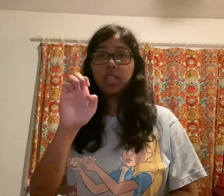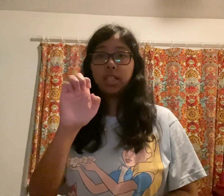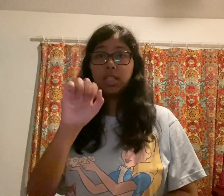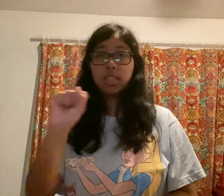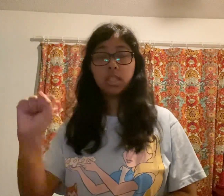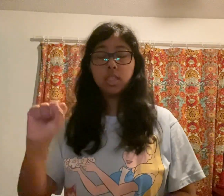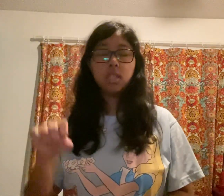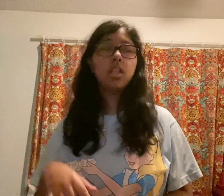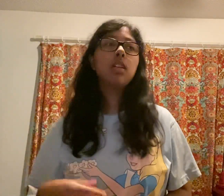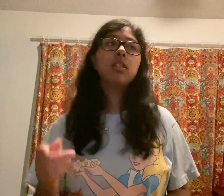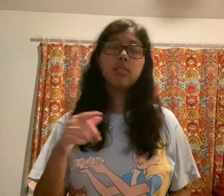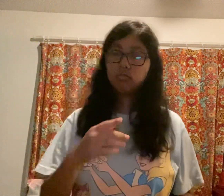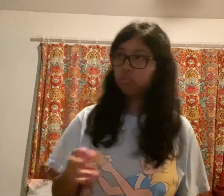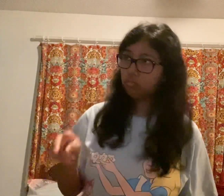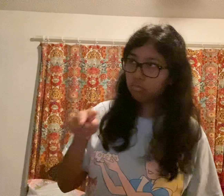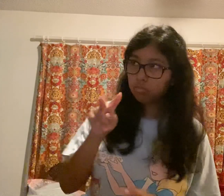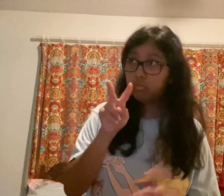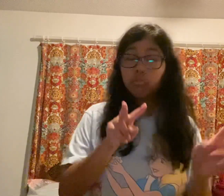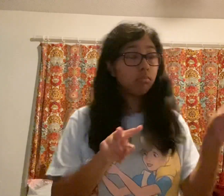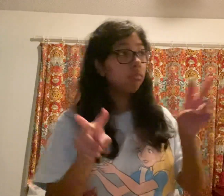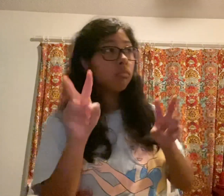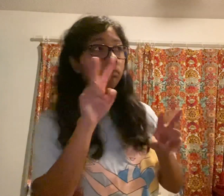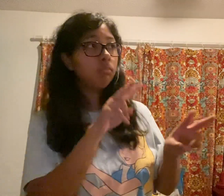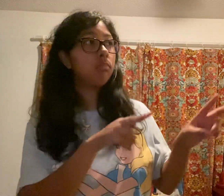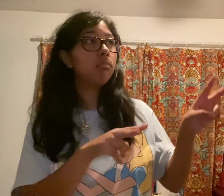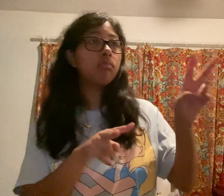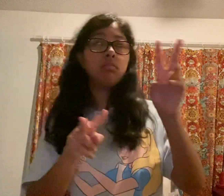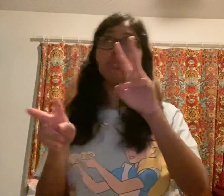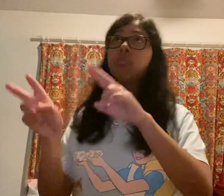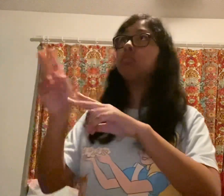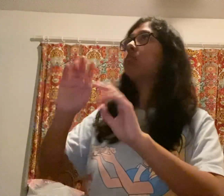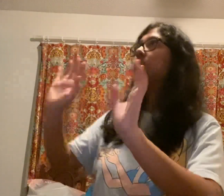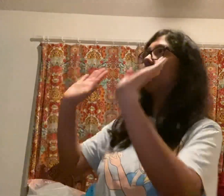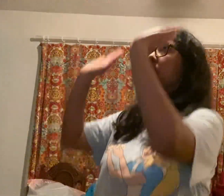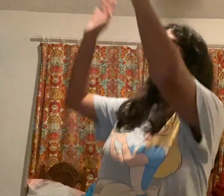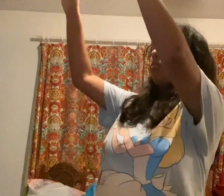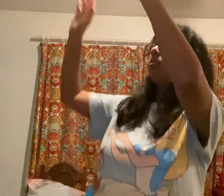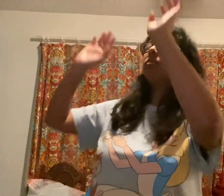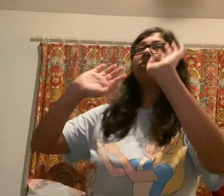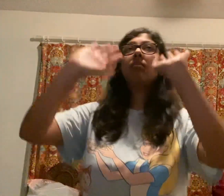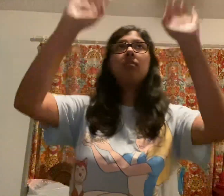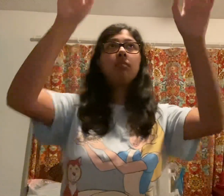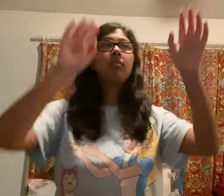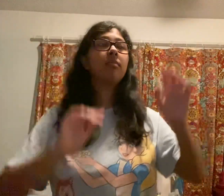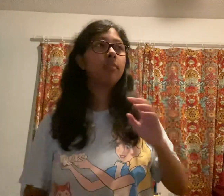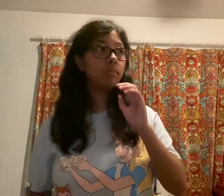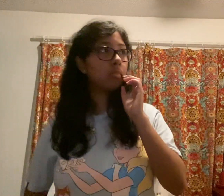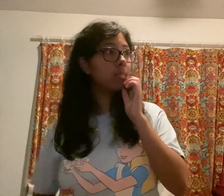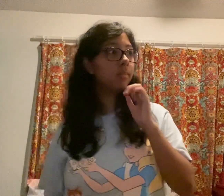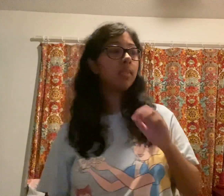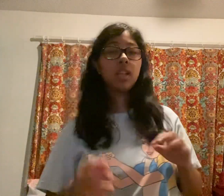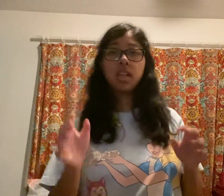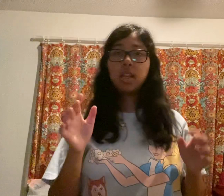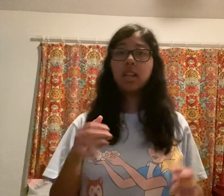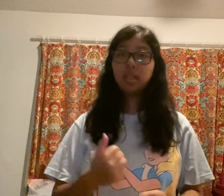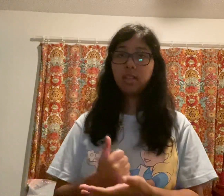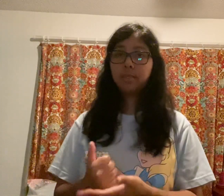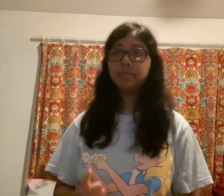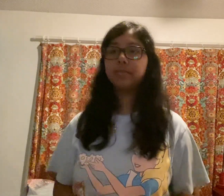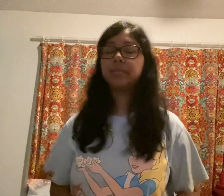Deplaning passengers also ride trains or moving sidewalks as they search for the baggage claim area. There, large conveyor belts